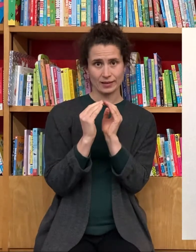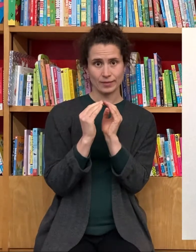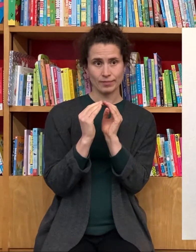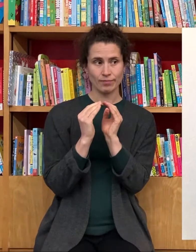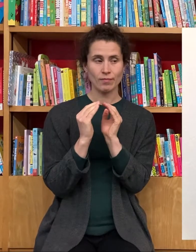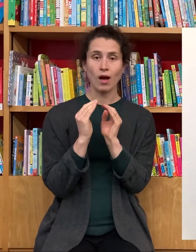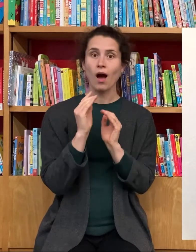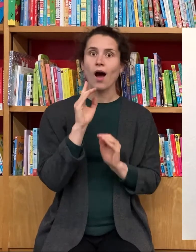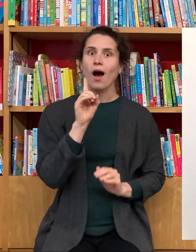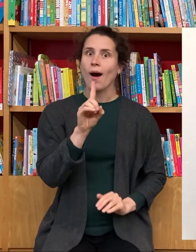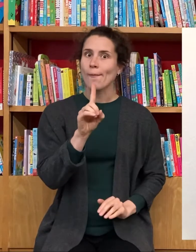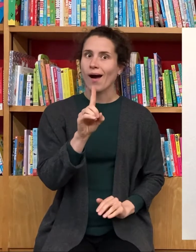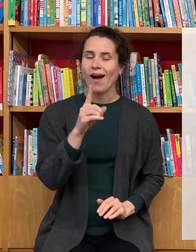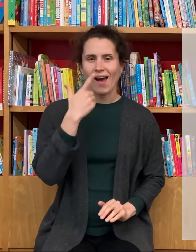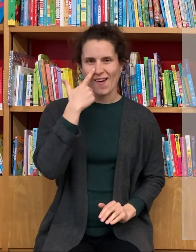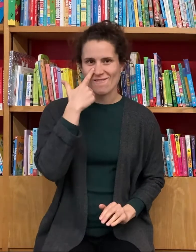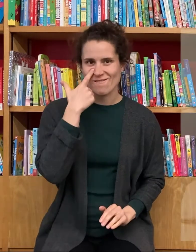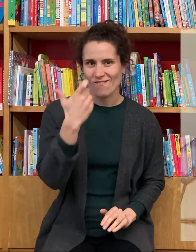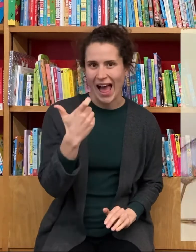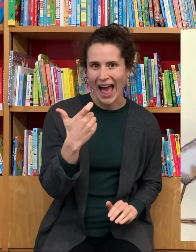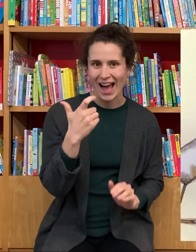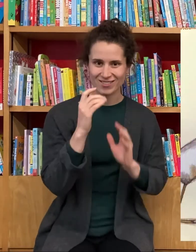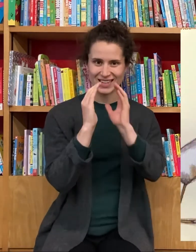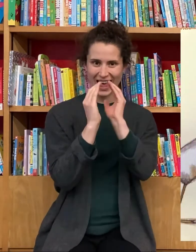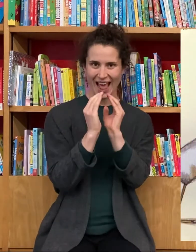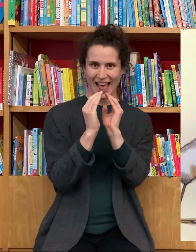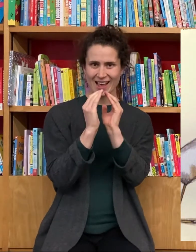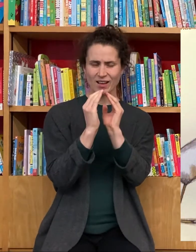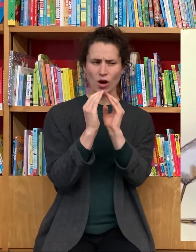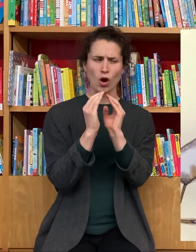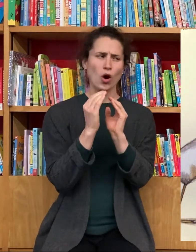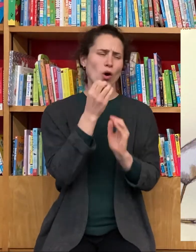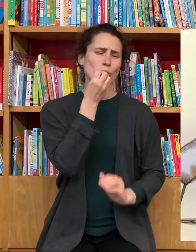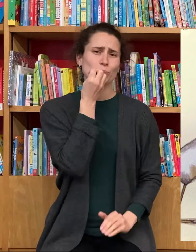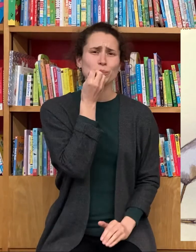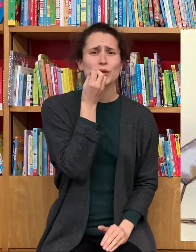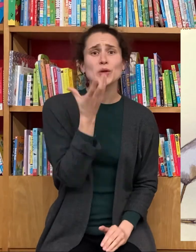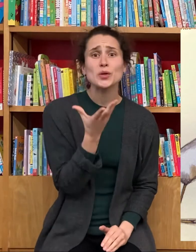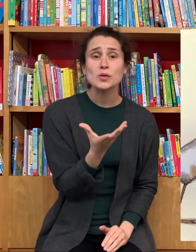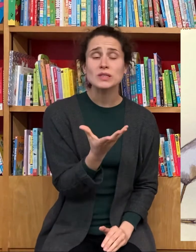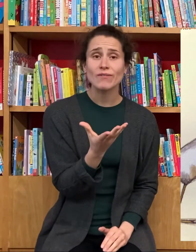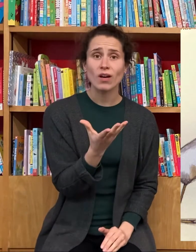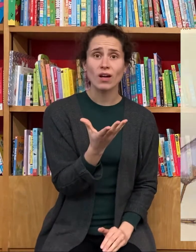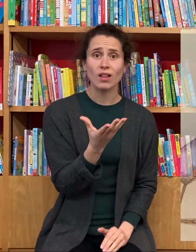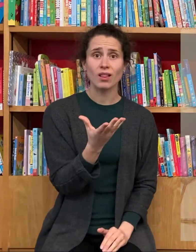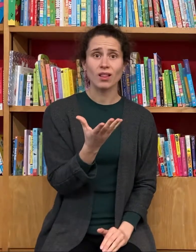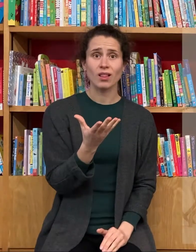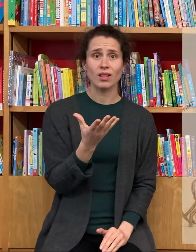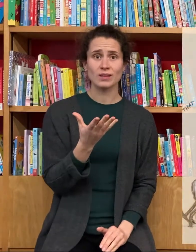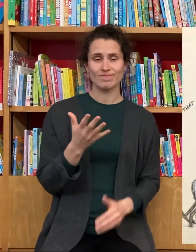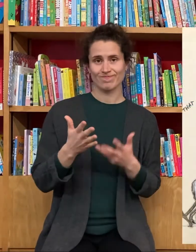Then Duck found an egg. He thought it was the most beautiful egg in the whole wide world.